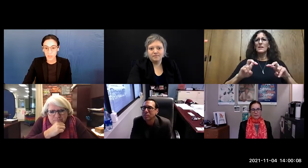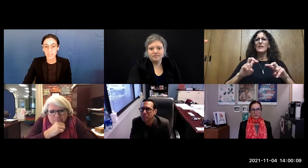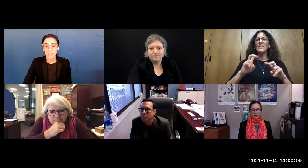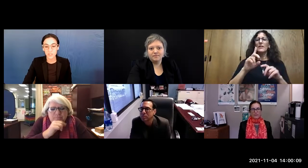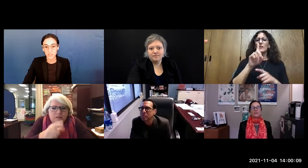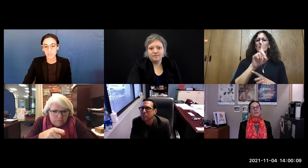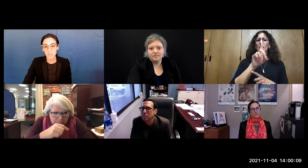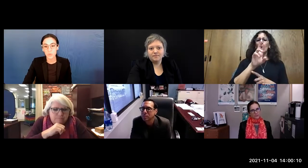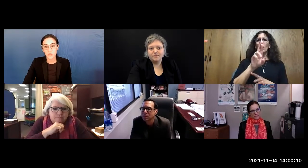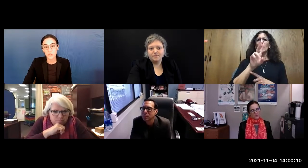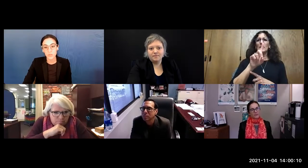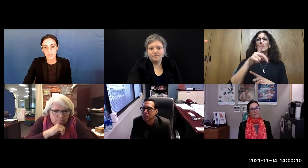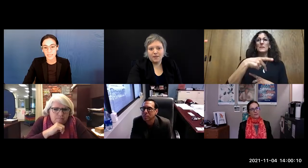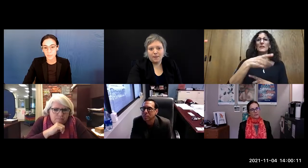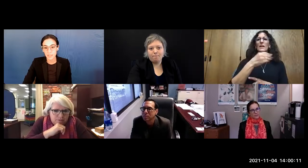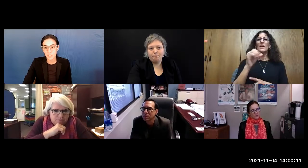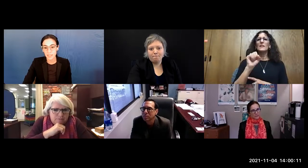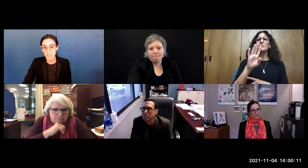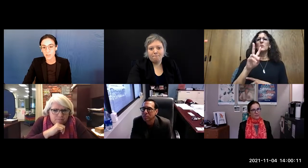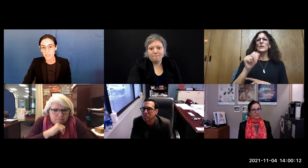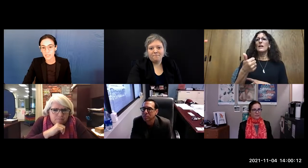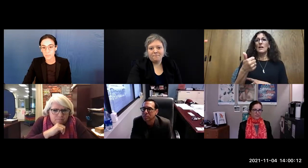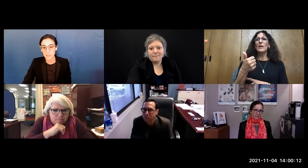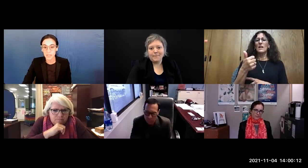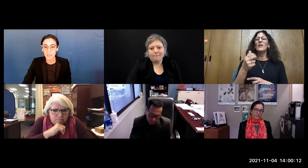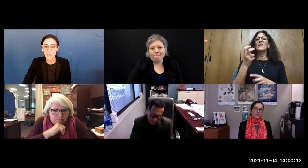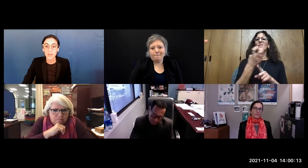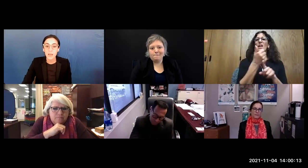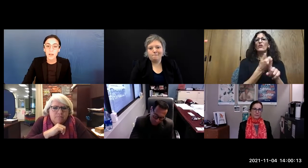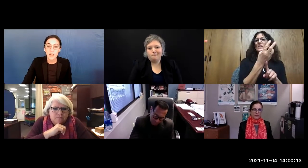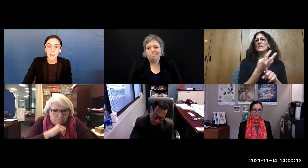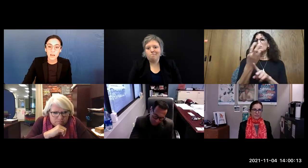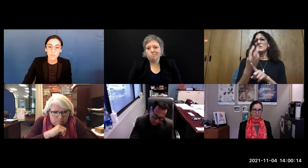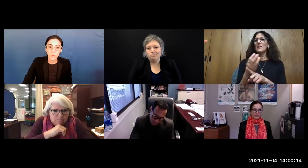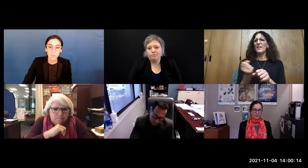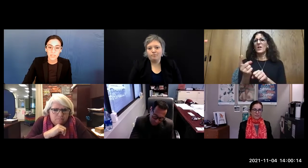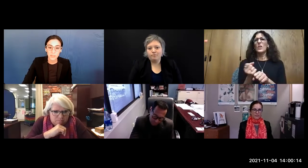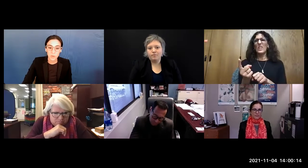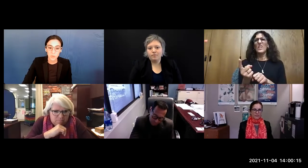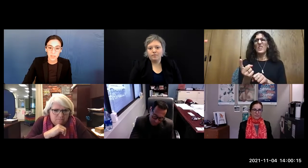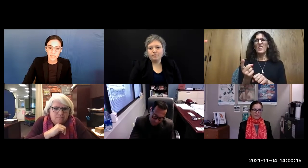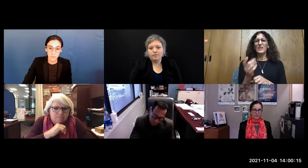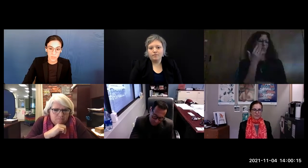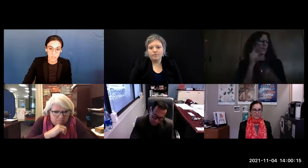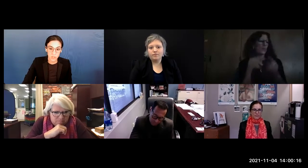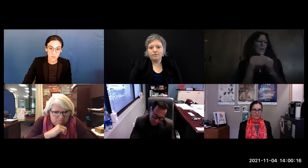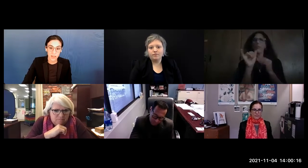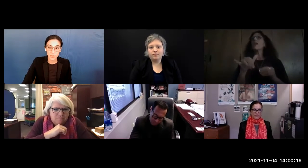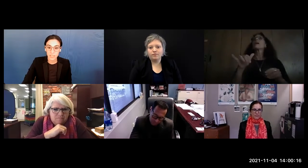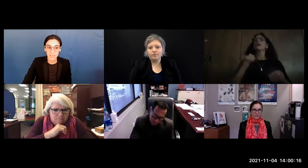in addition to the visits, we also do assessments. The DRDP is something that an assessment we can do every 6